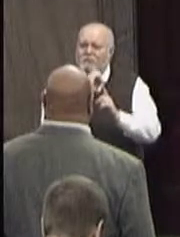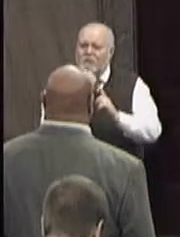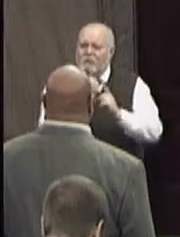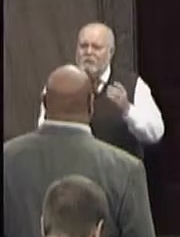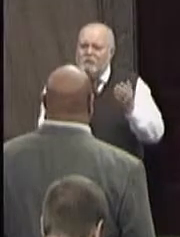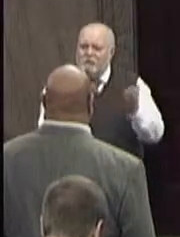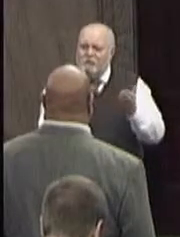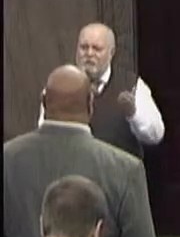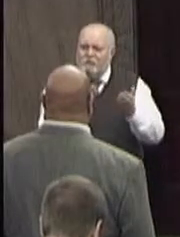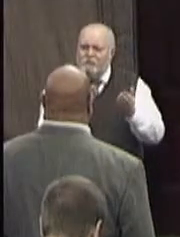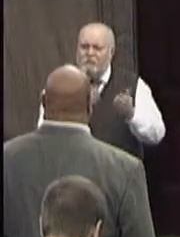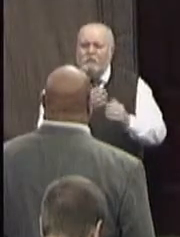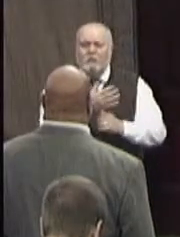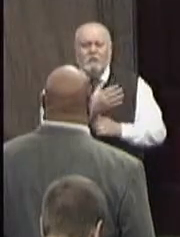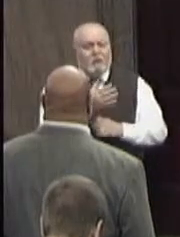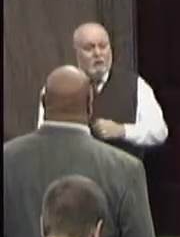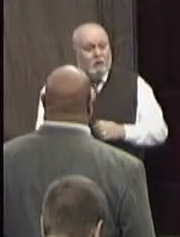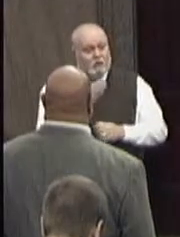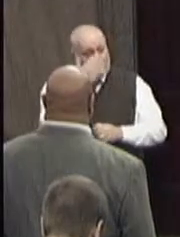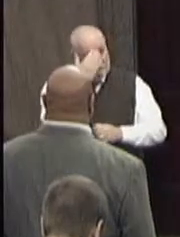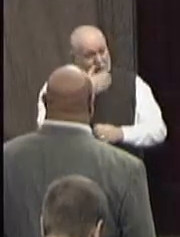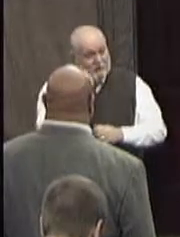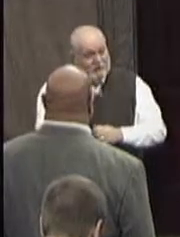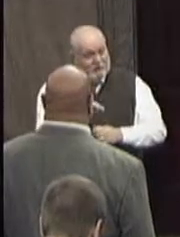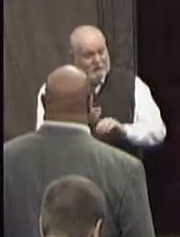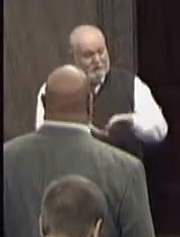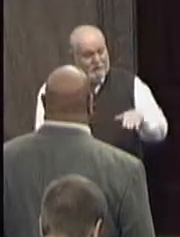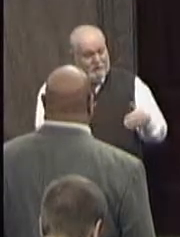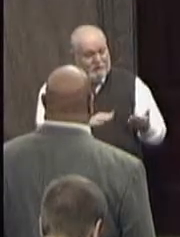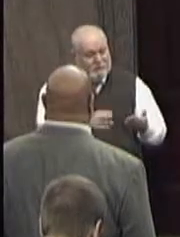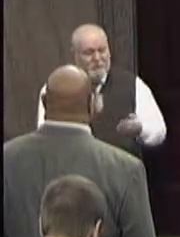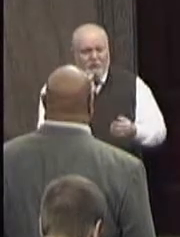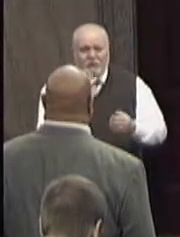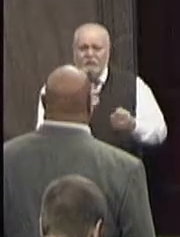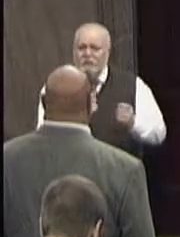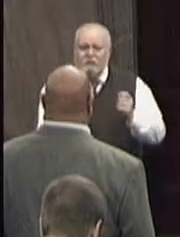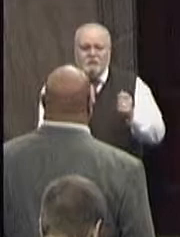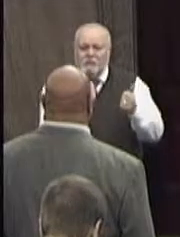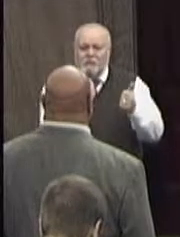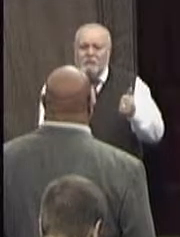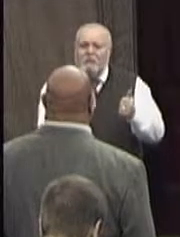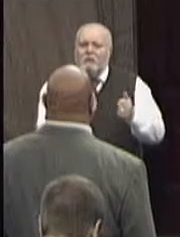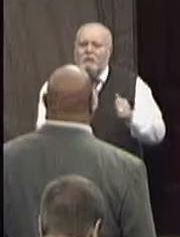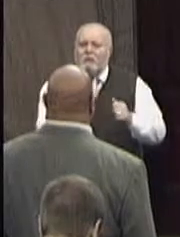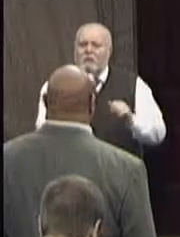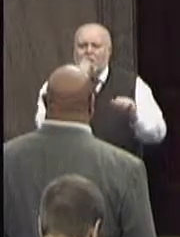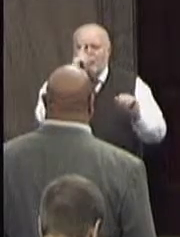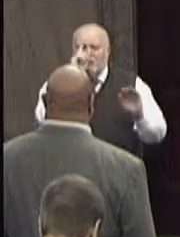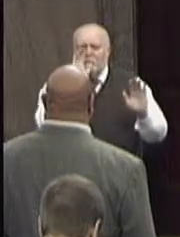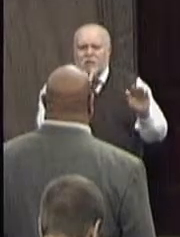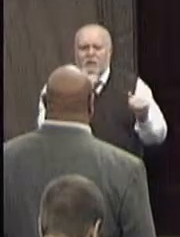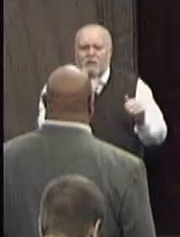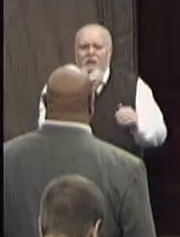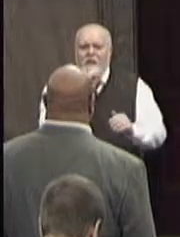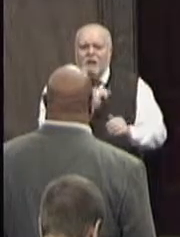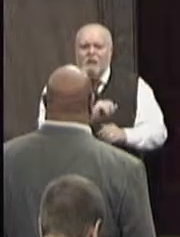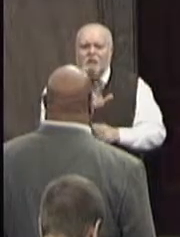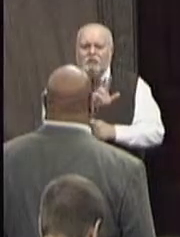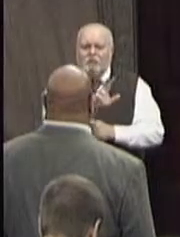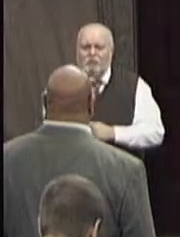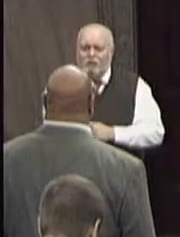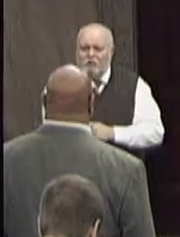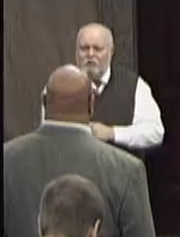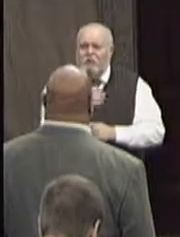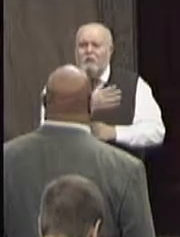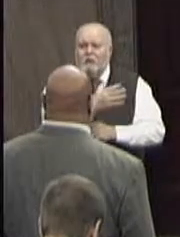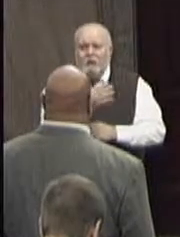Services. And whereas Jeffrey Farrell passed away suddenly on January 18, 2019 at the age of 30.